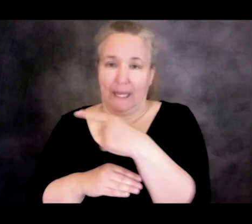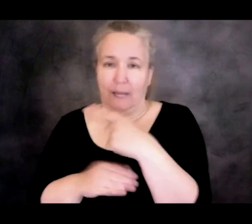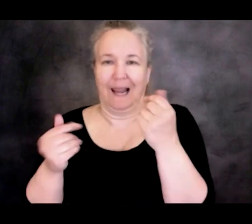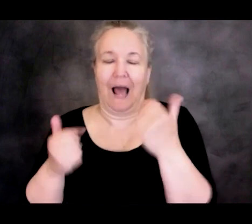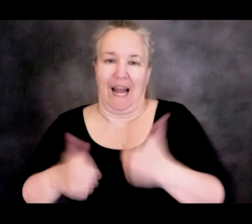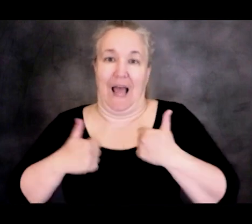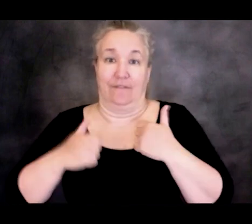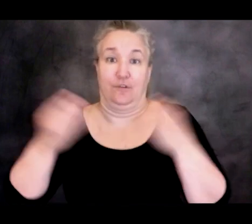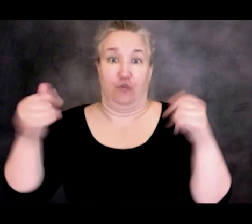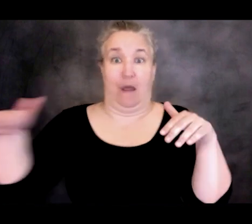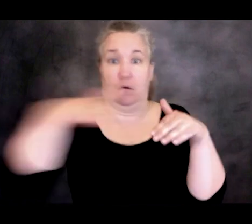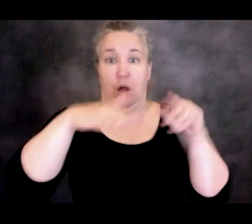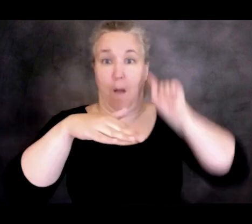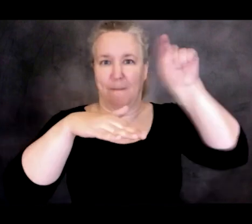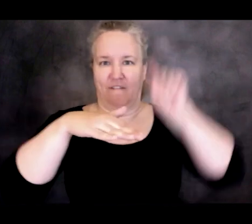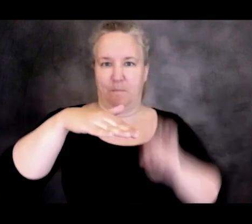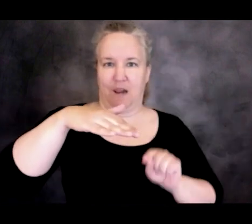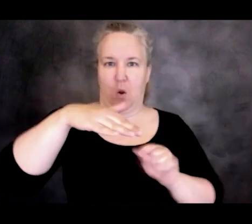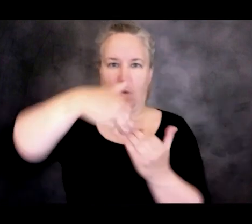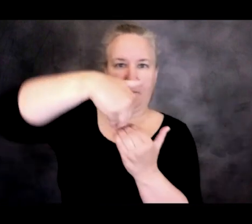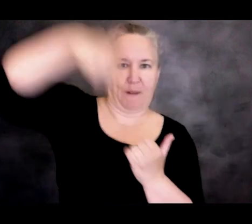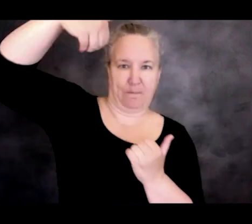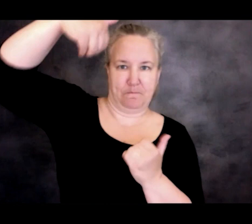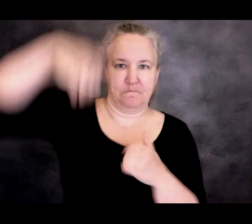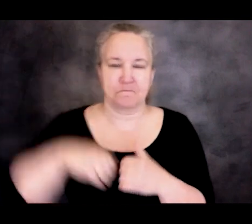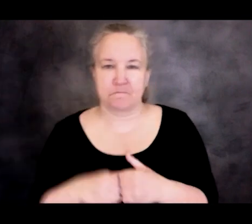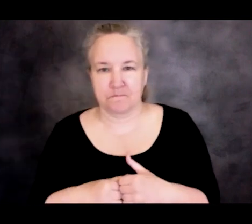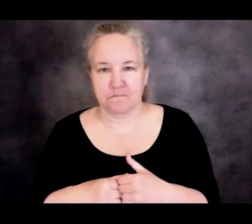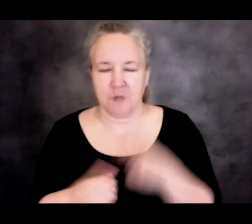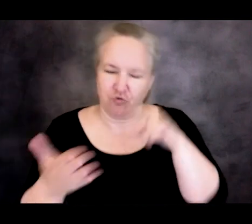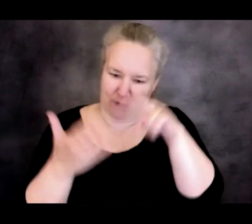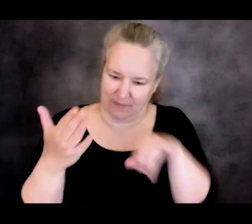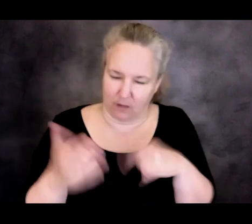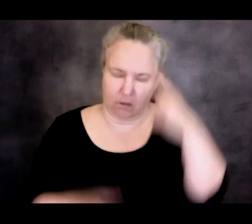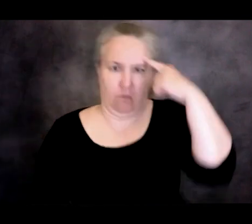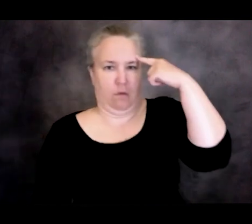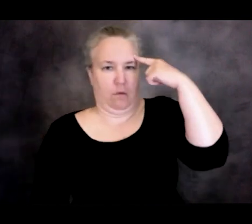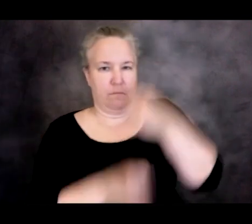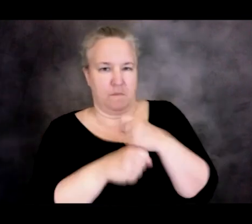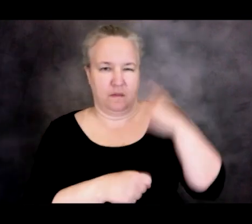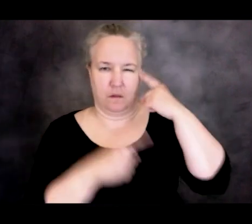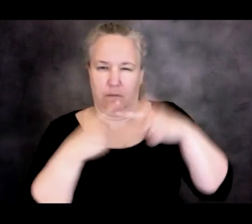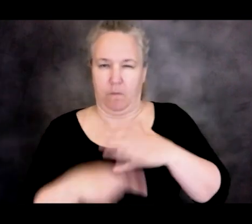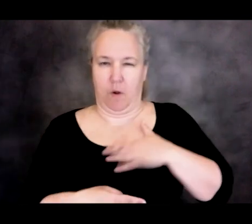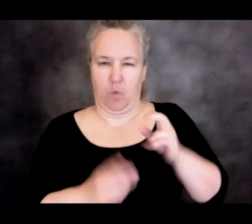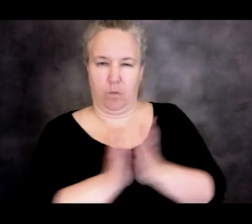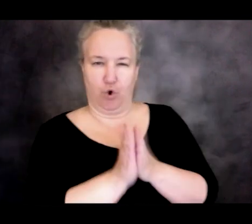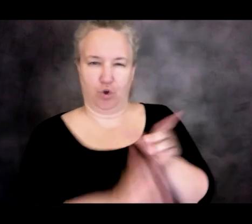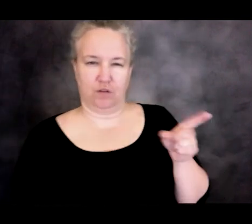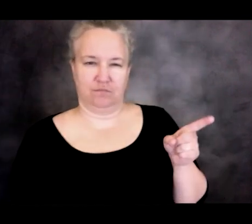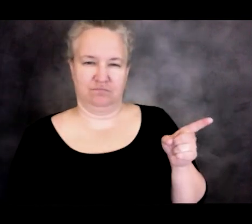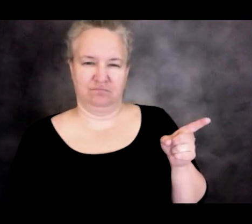of, I had this awakening, and this zapped me back into kind of thinking around my own book and some